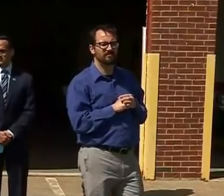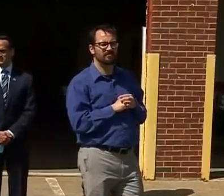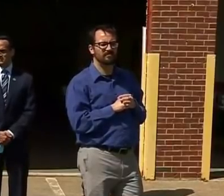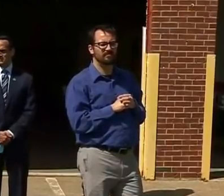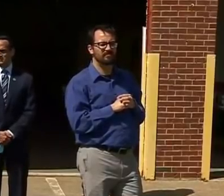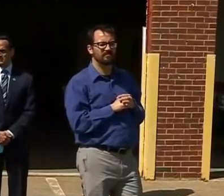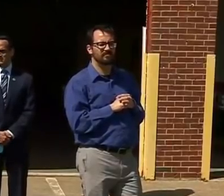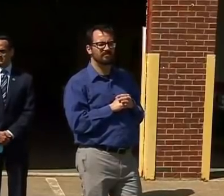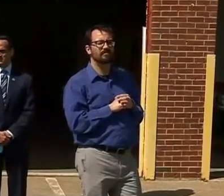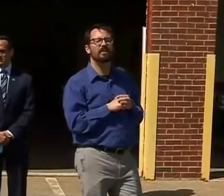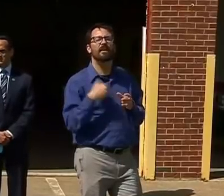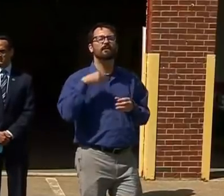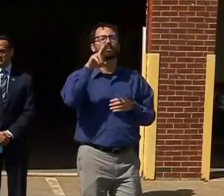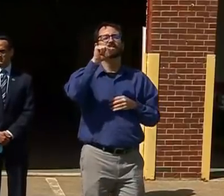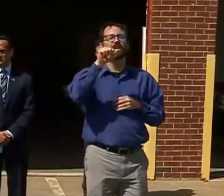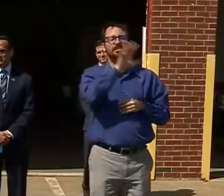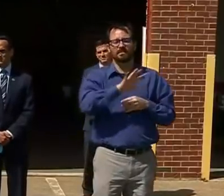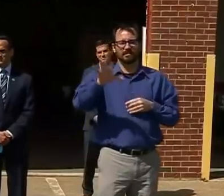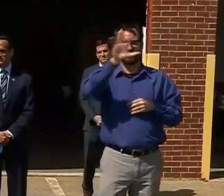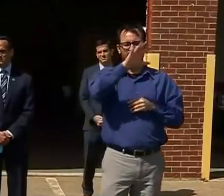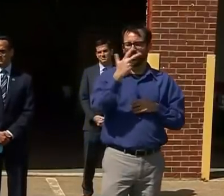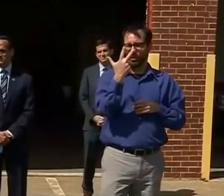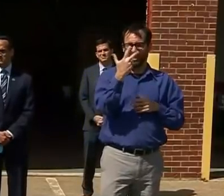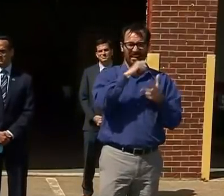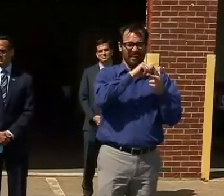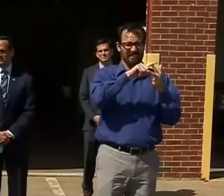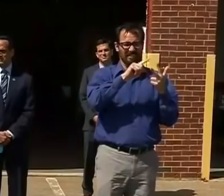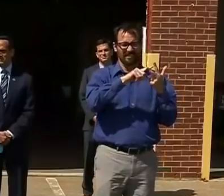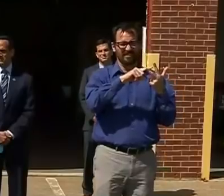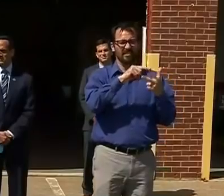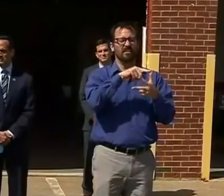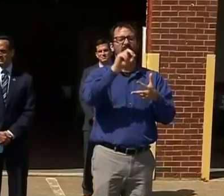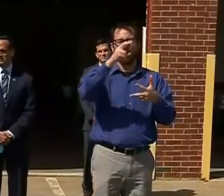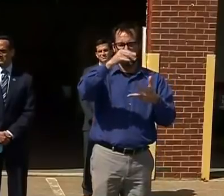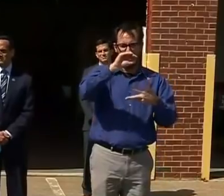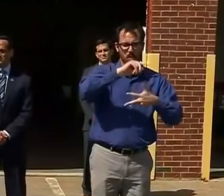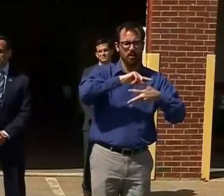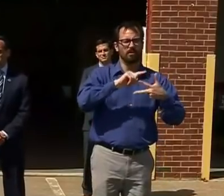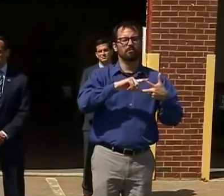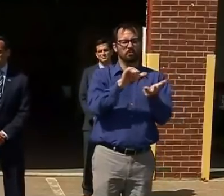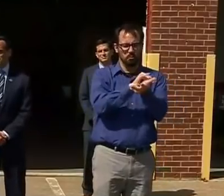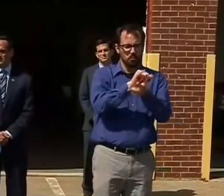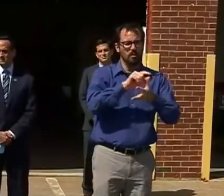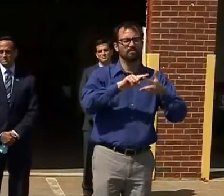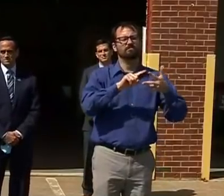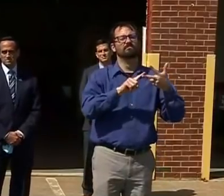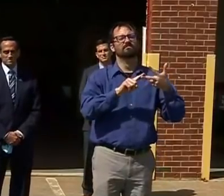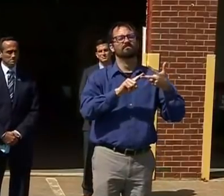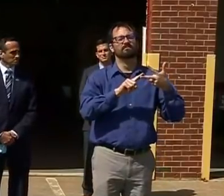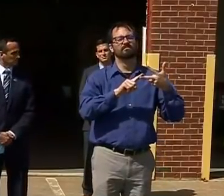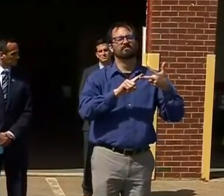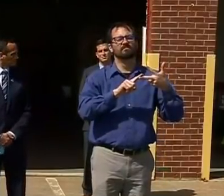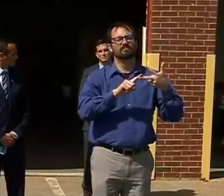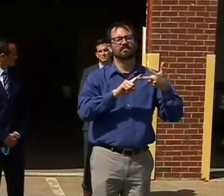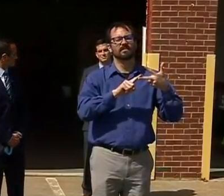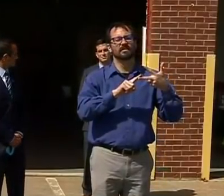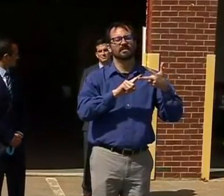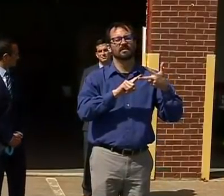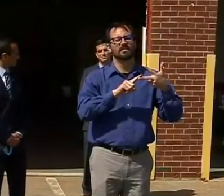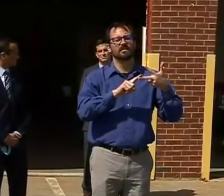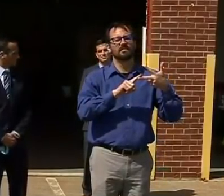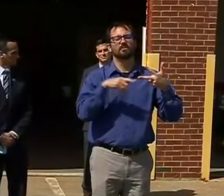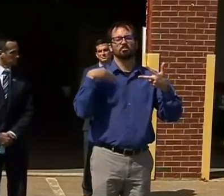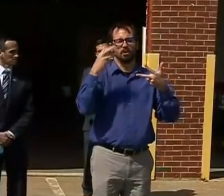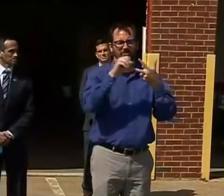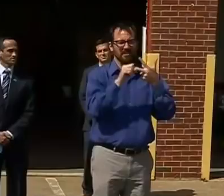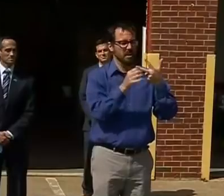sites in Ohio, state of New York, and state of Washington. You have four trailers that have exactly, if